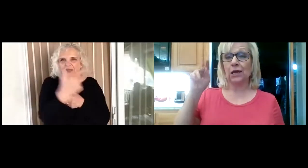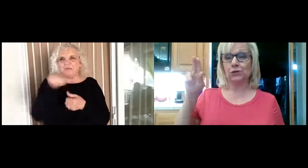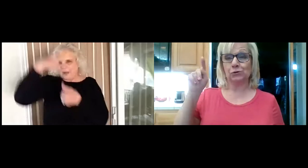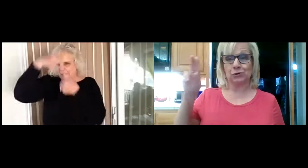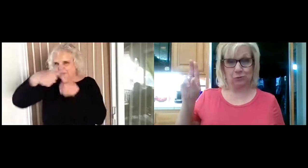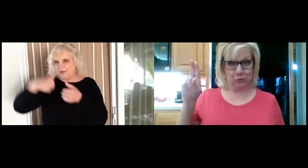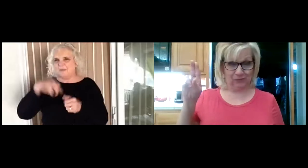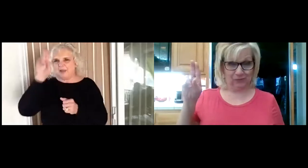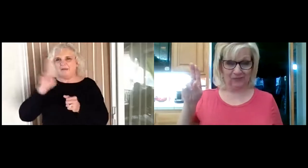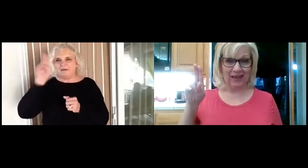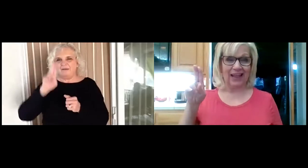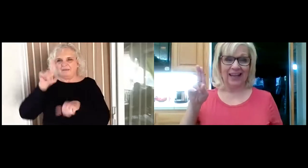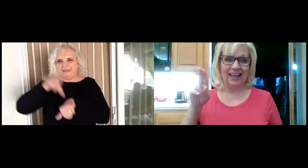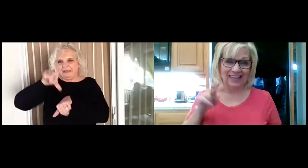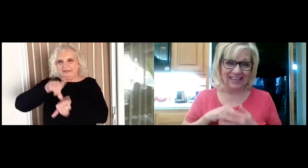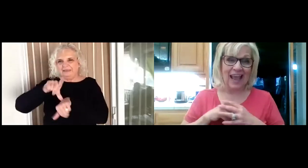pink tutu.